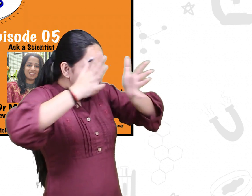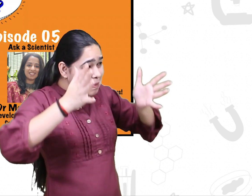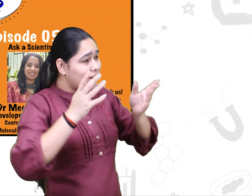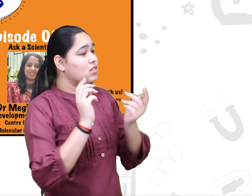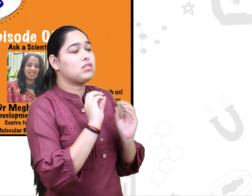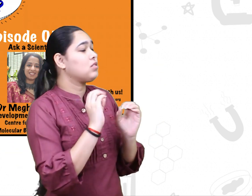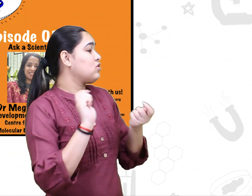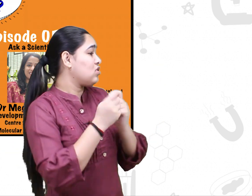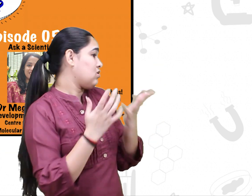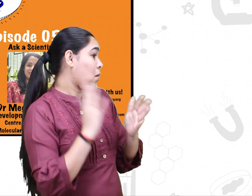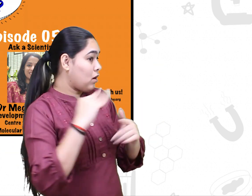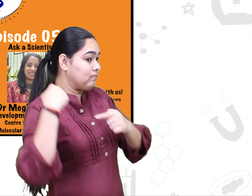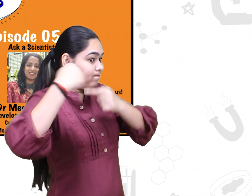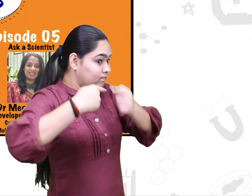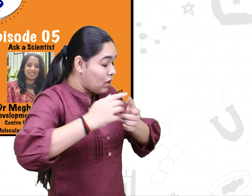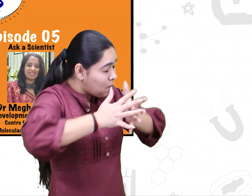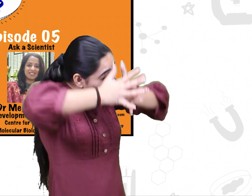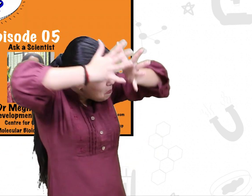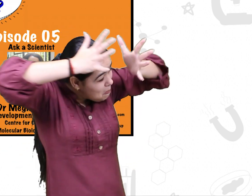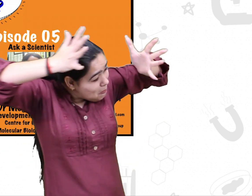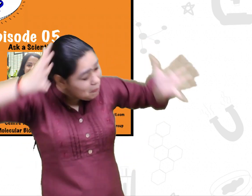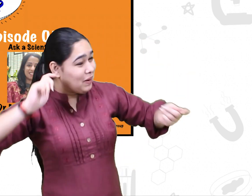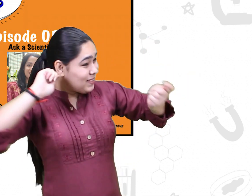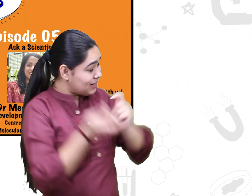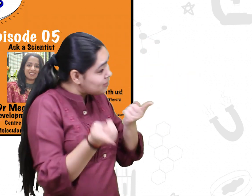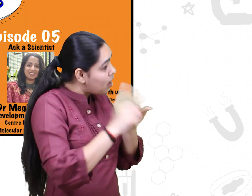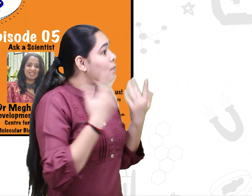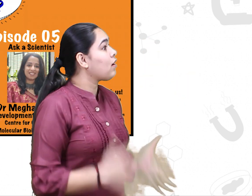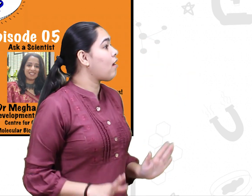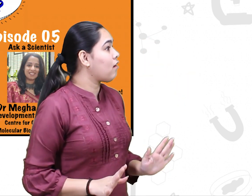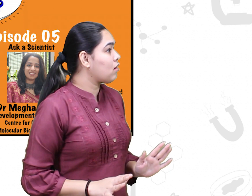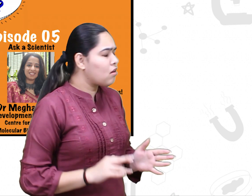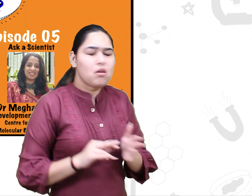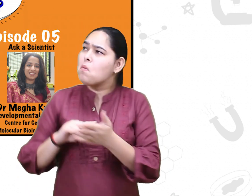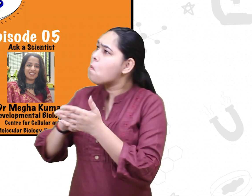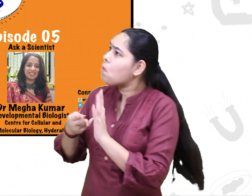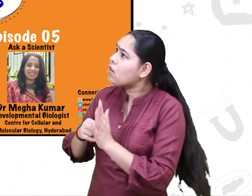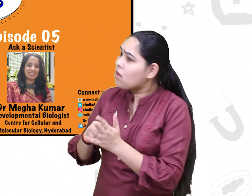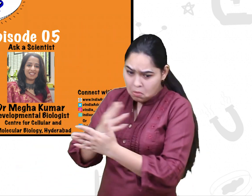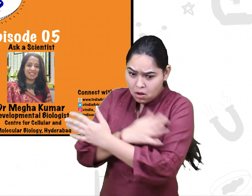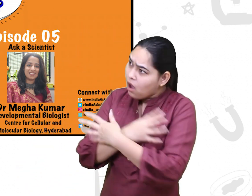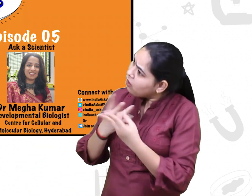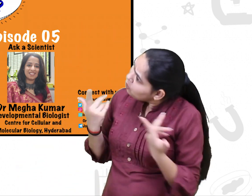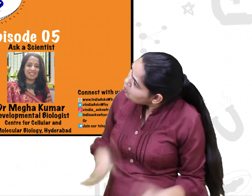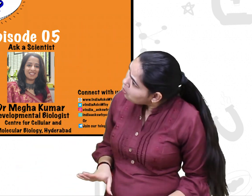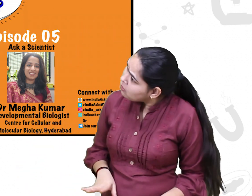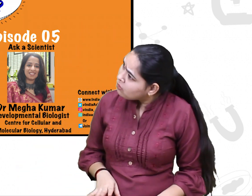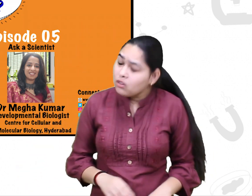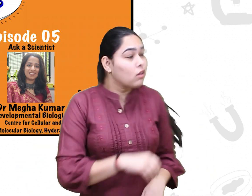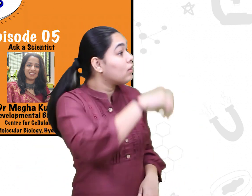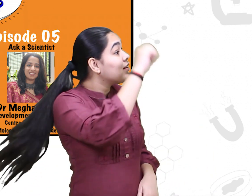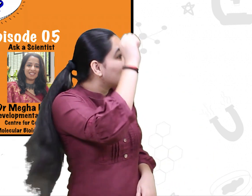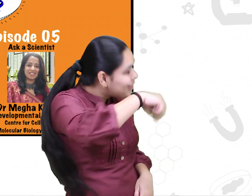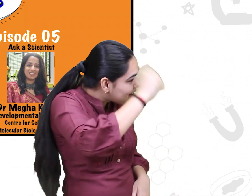enough mutations that a big change finally showed up. big change, meaning